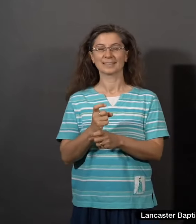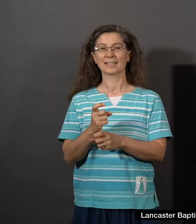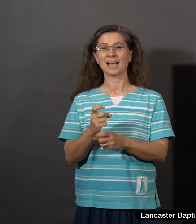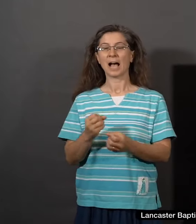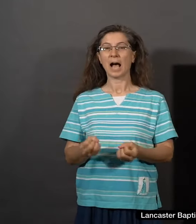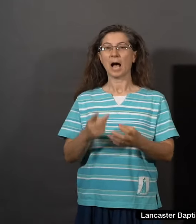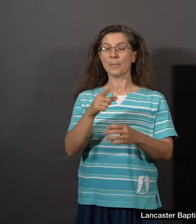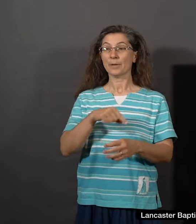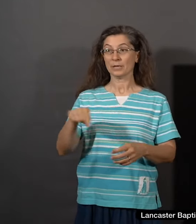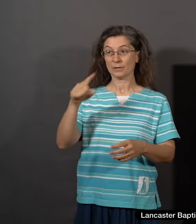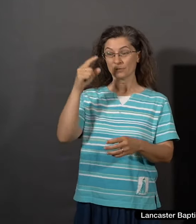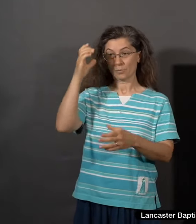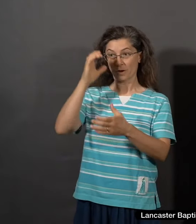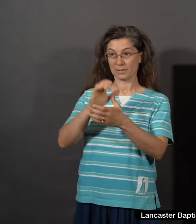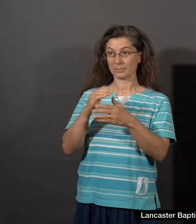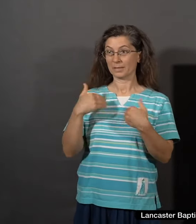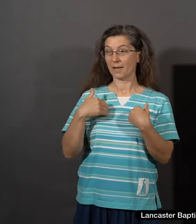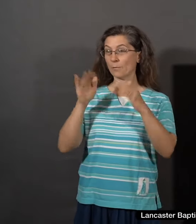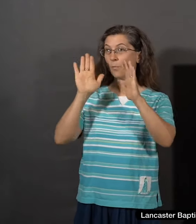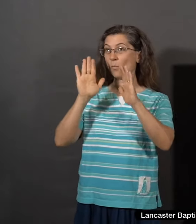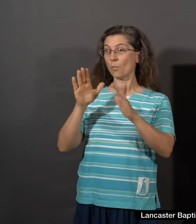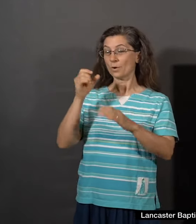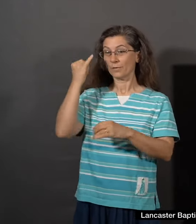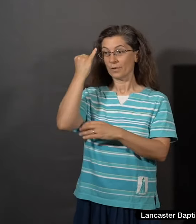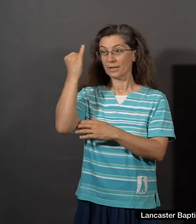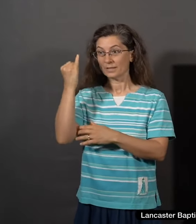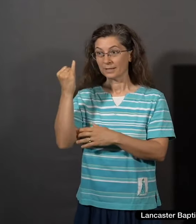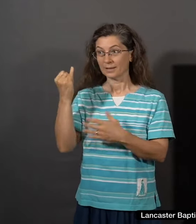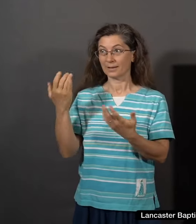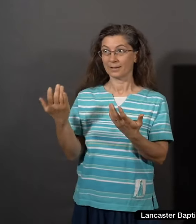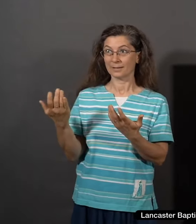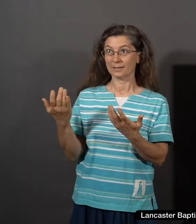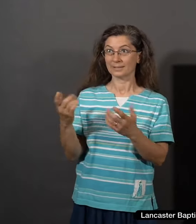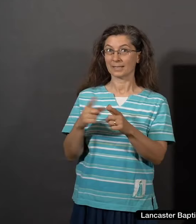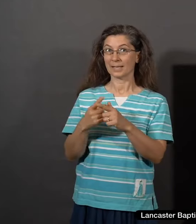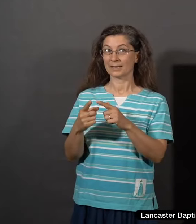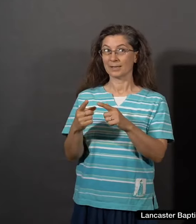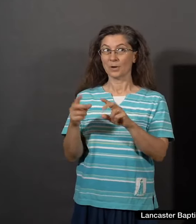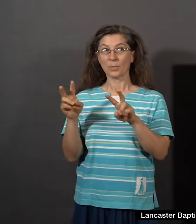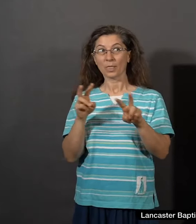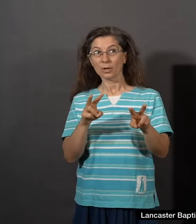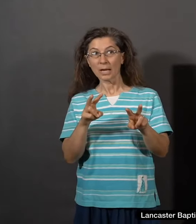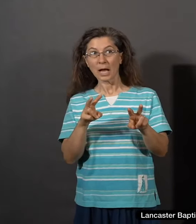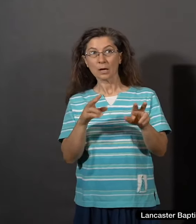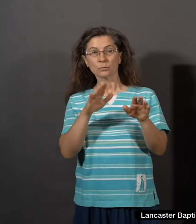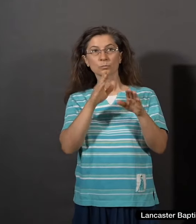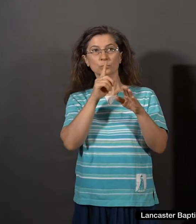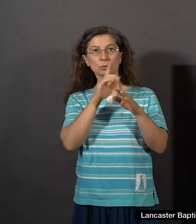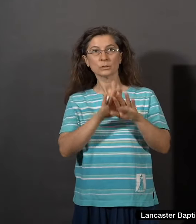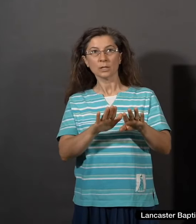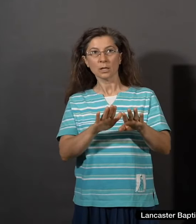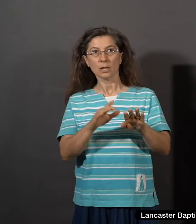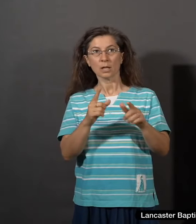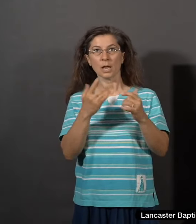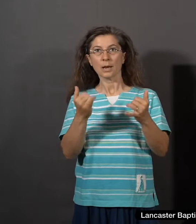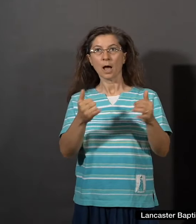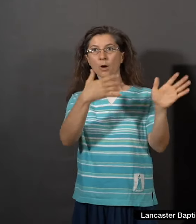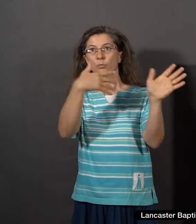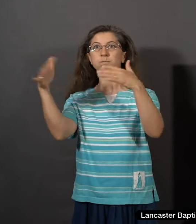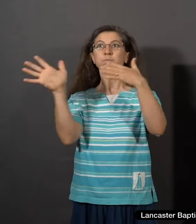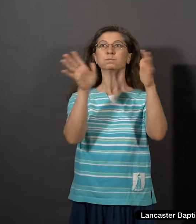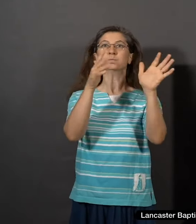many of you husbands have great ideas like hey let's sit in the backyard and do the videos so when we looked out it was perfect but got a little stillness right now